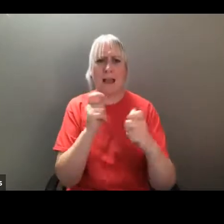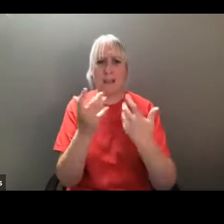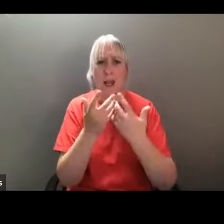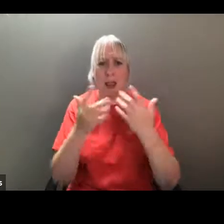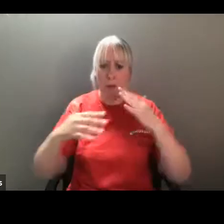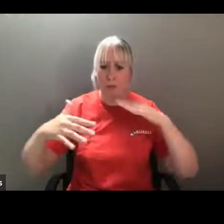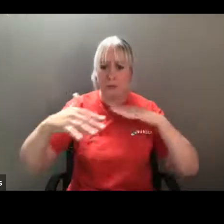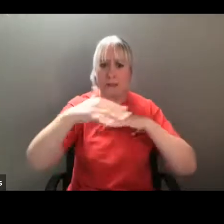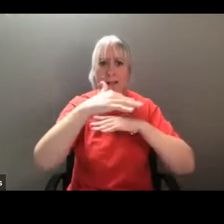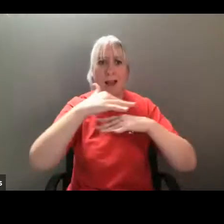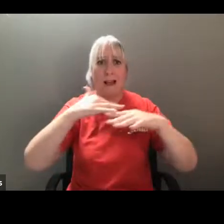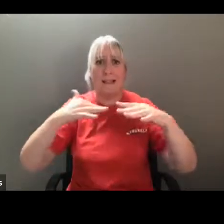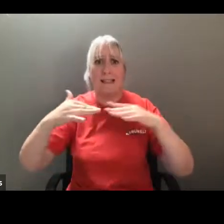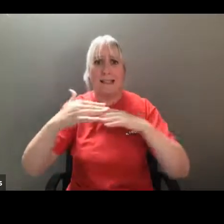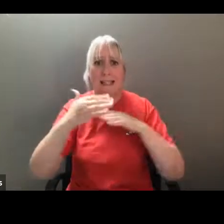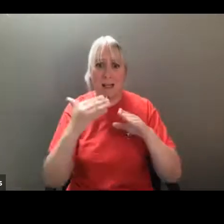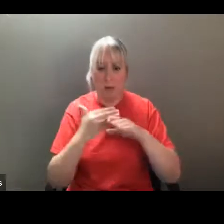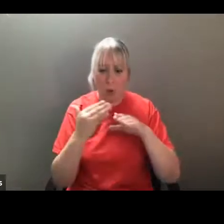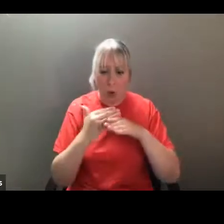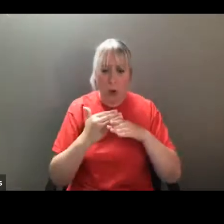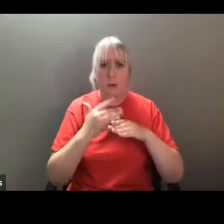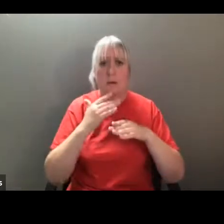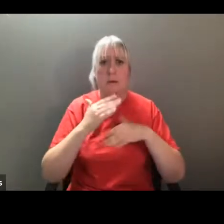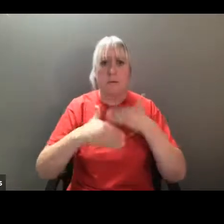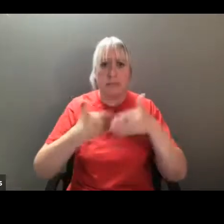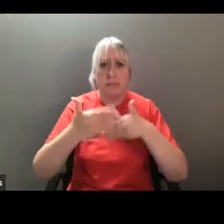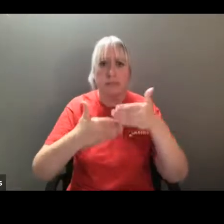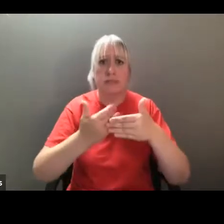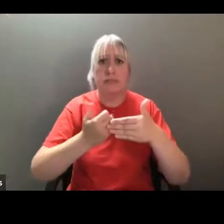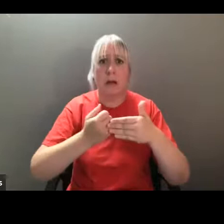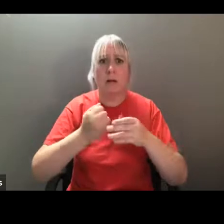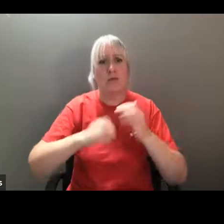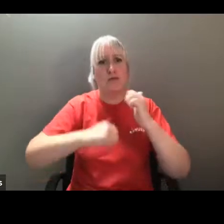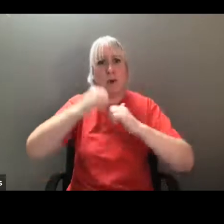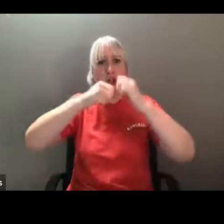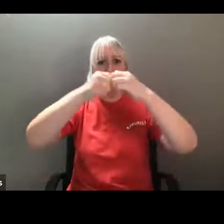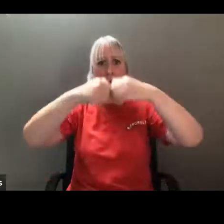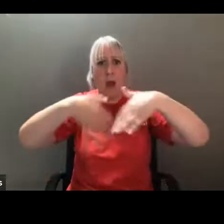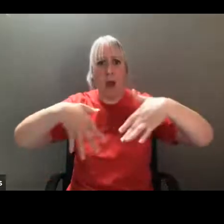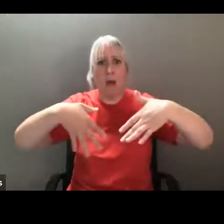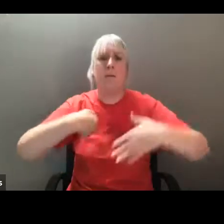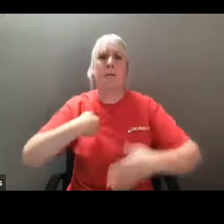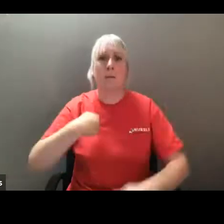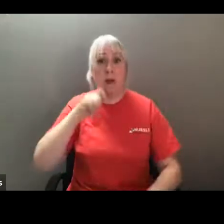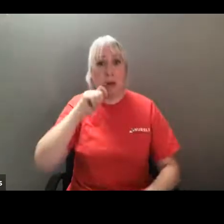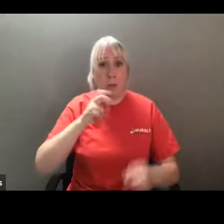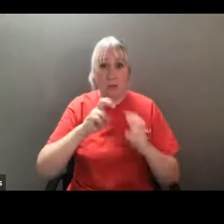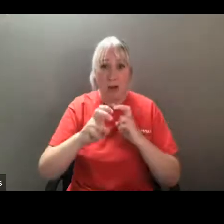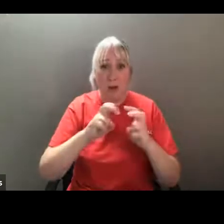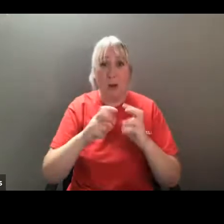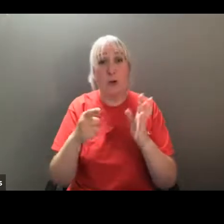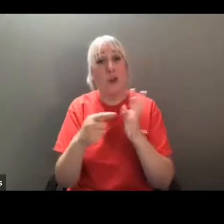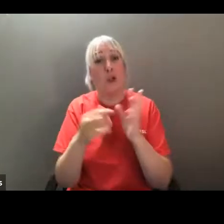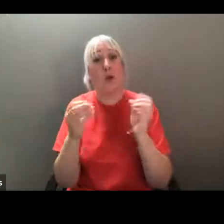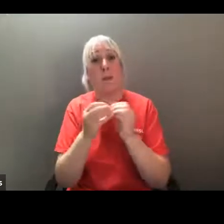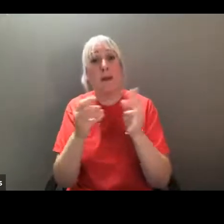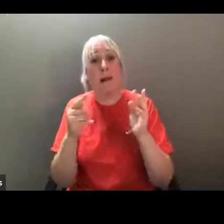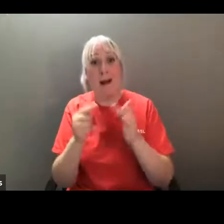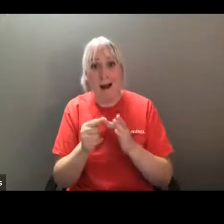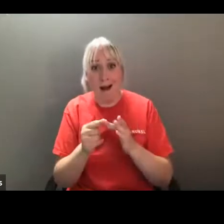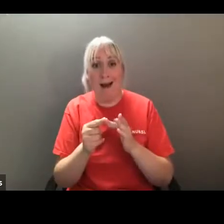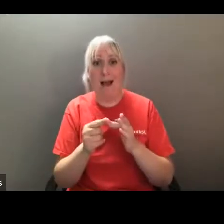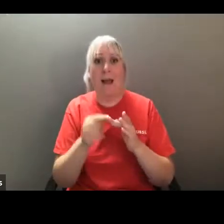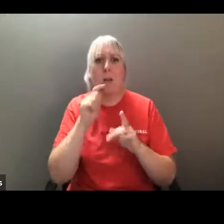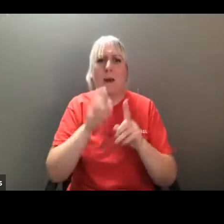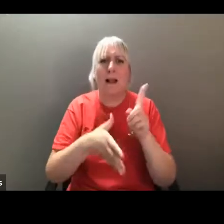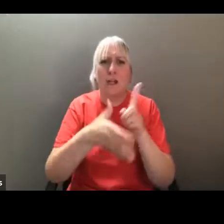society is currently organised, I would argue quite strongly that all a UBI would do would